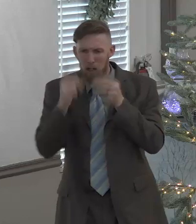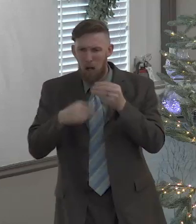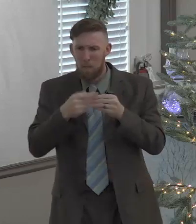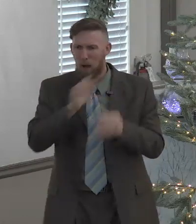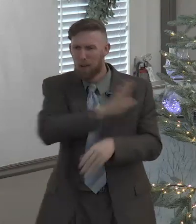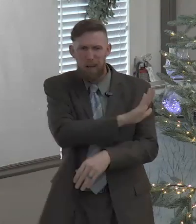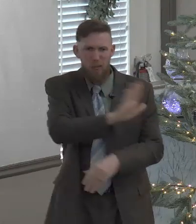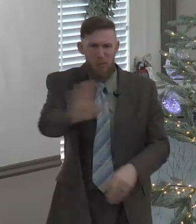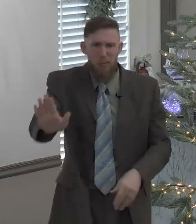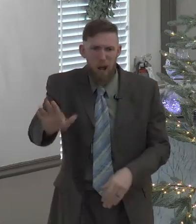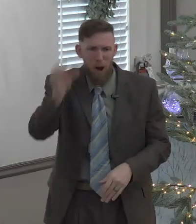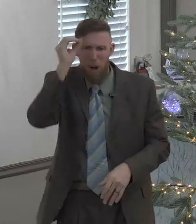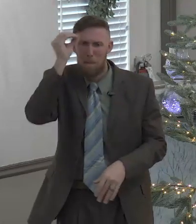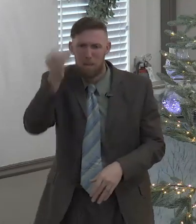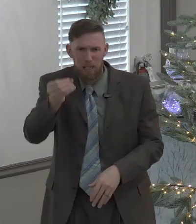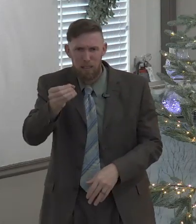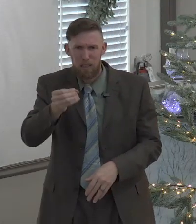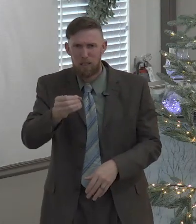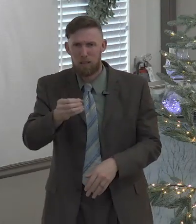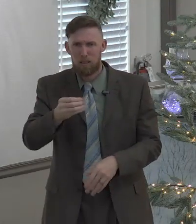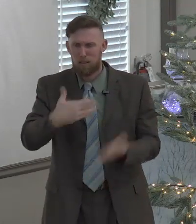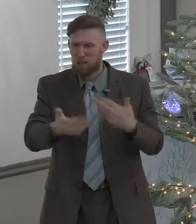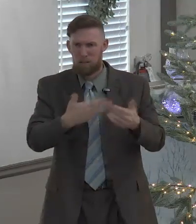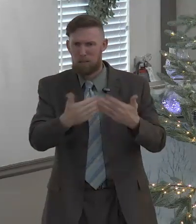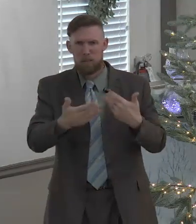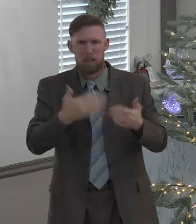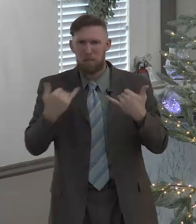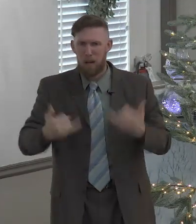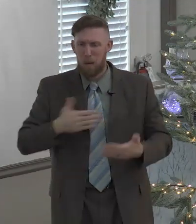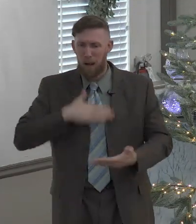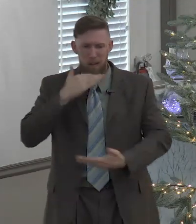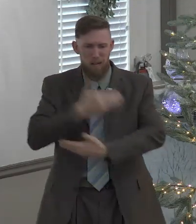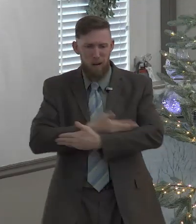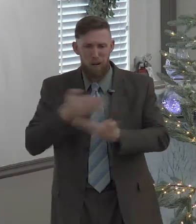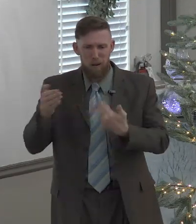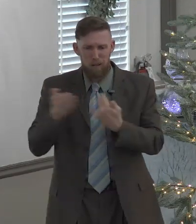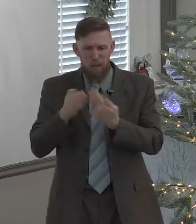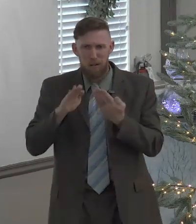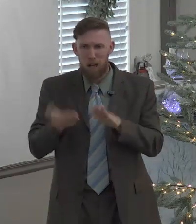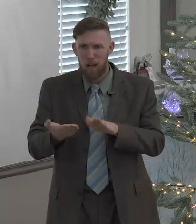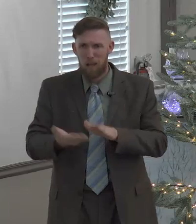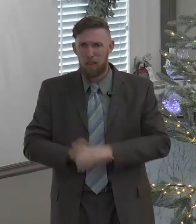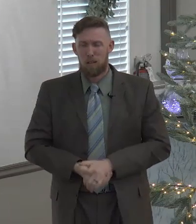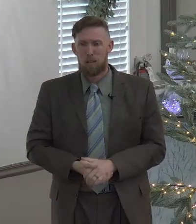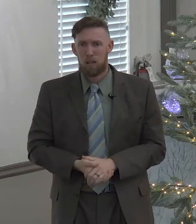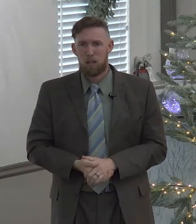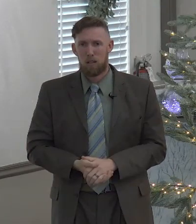be worrying about what my neighbors are going to think, my relatives are going to think, or anybody's going to think. My little girl's dying.